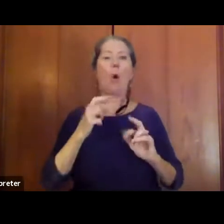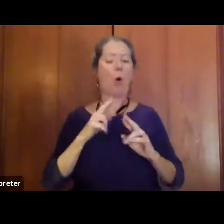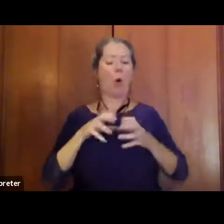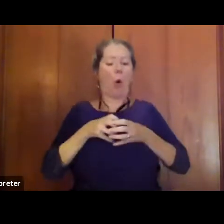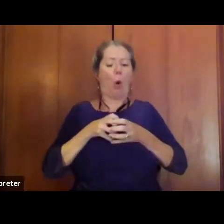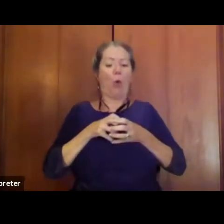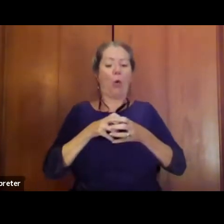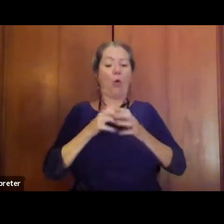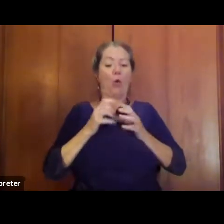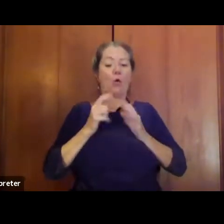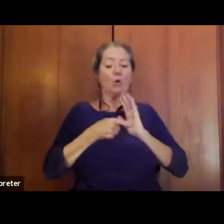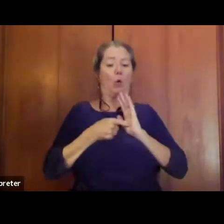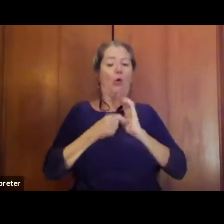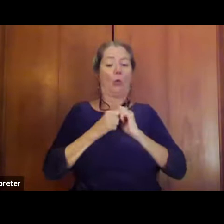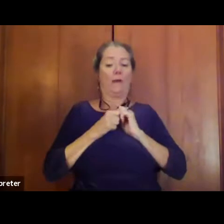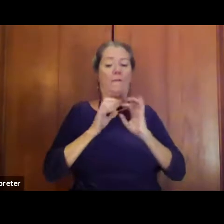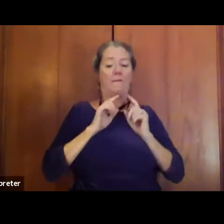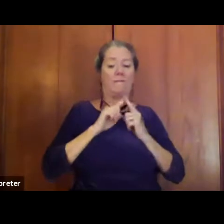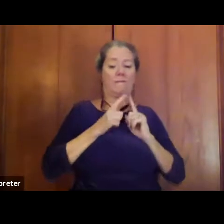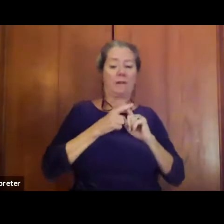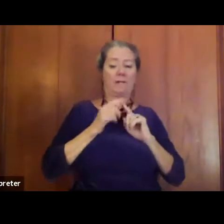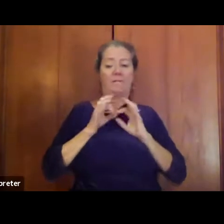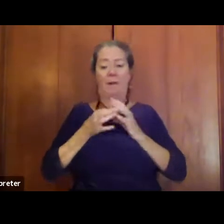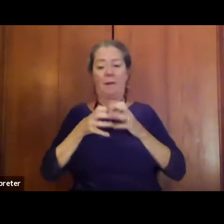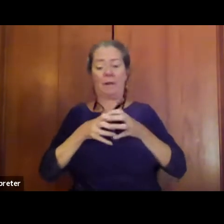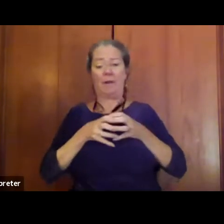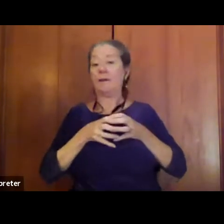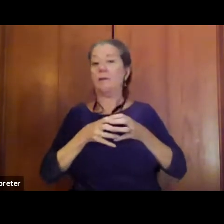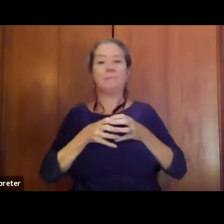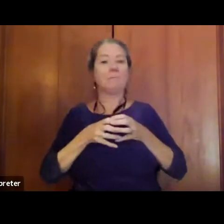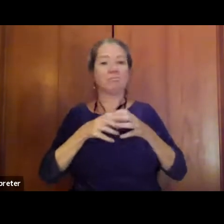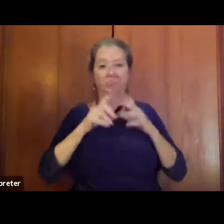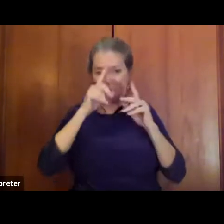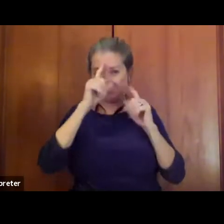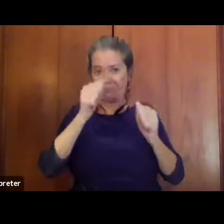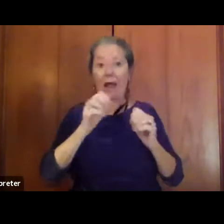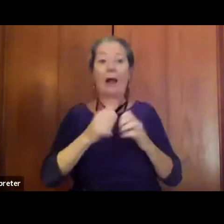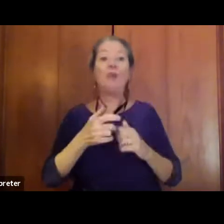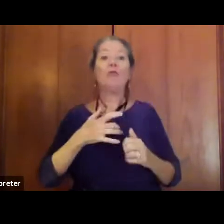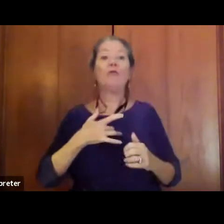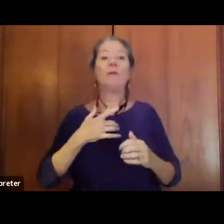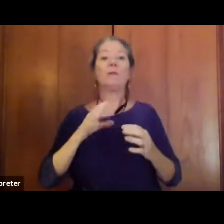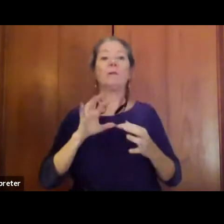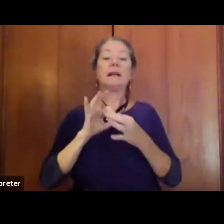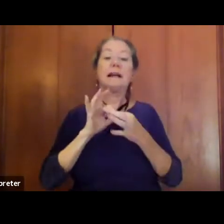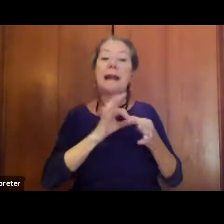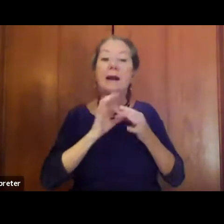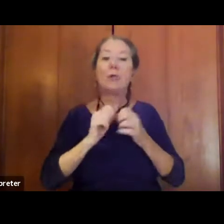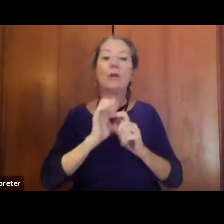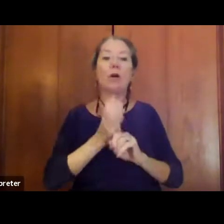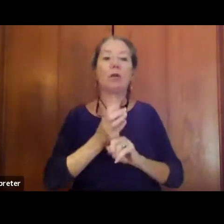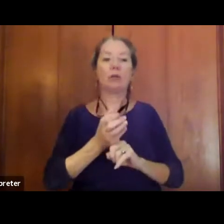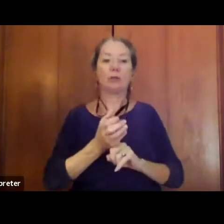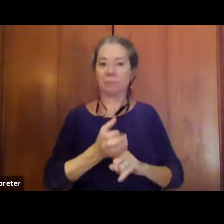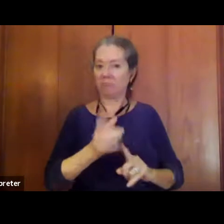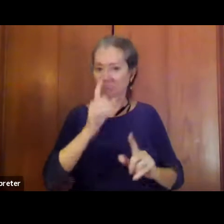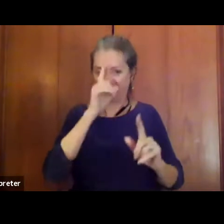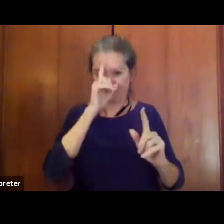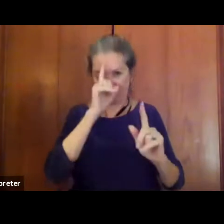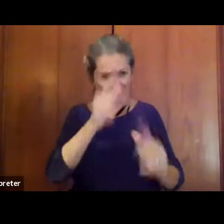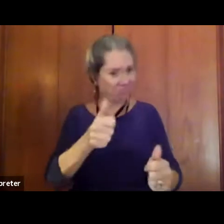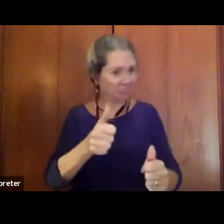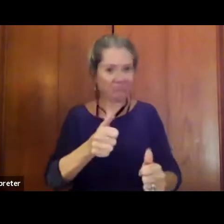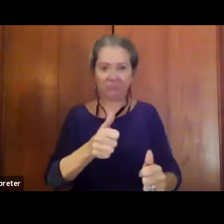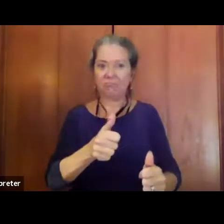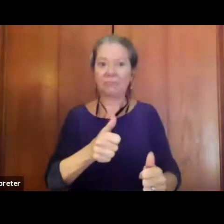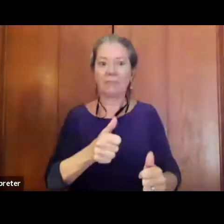friends, just know whatever makes you feel culturally connected is what is right for you. Whether it is in listening